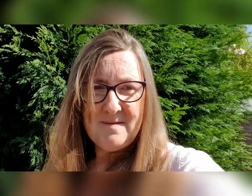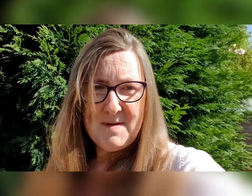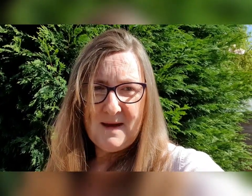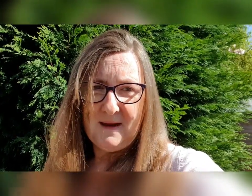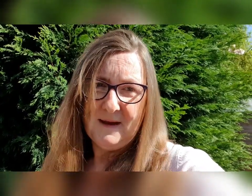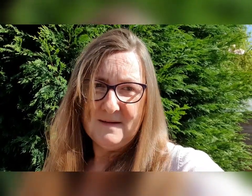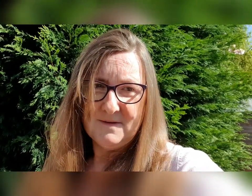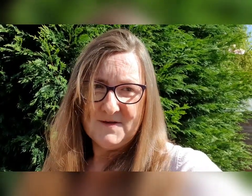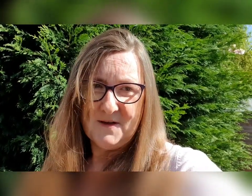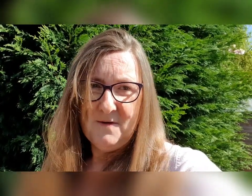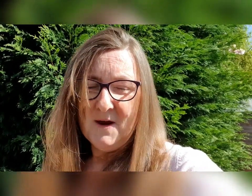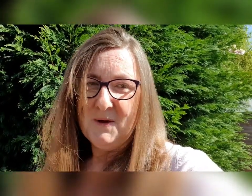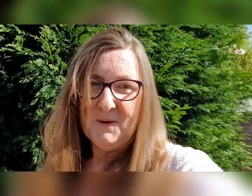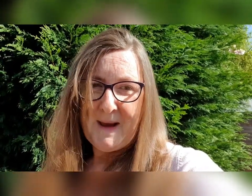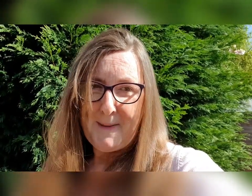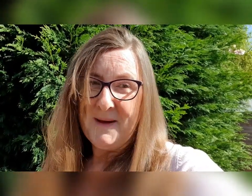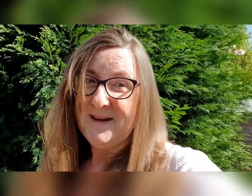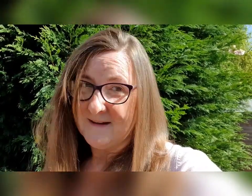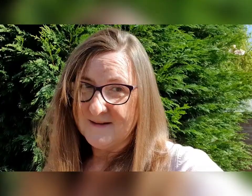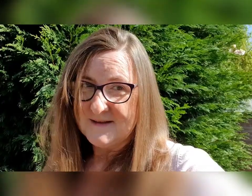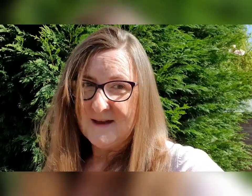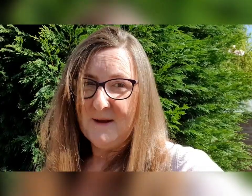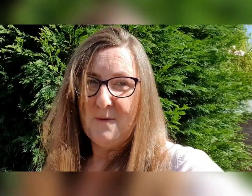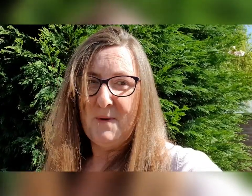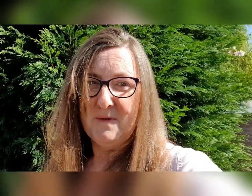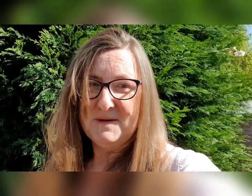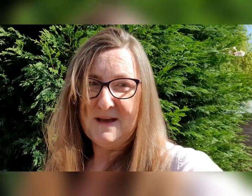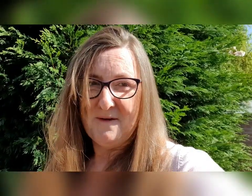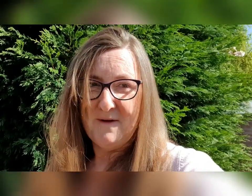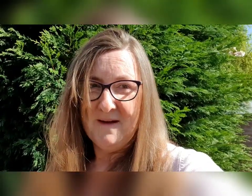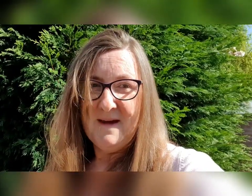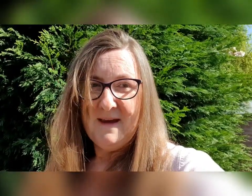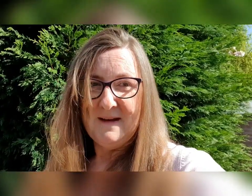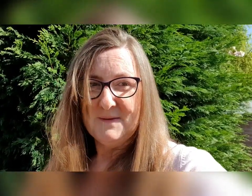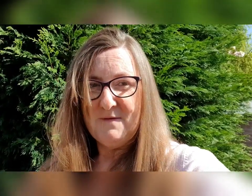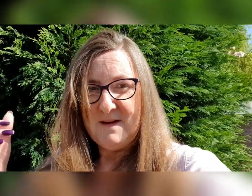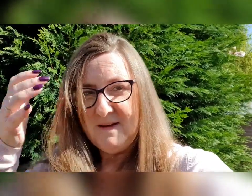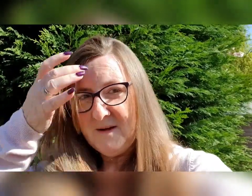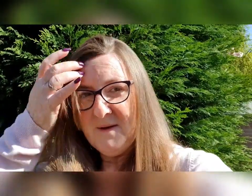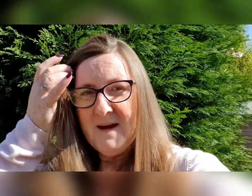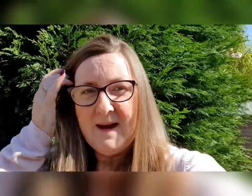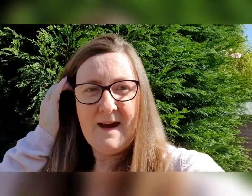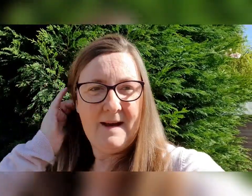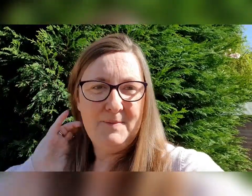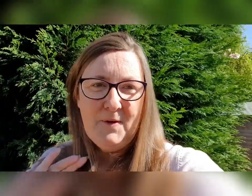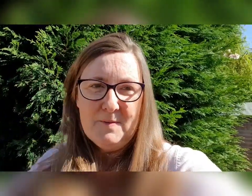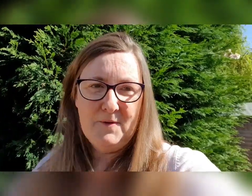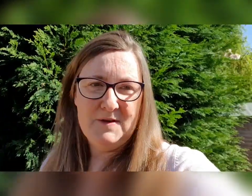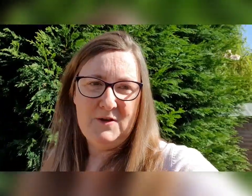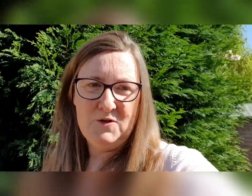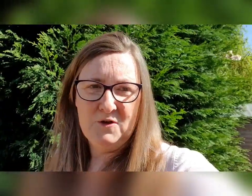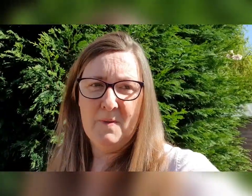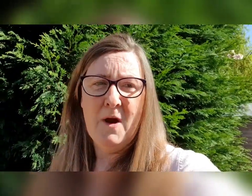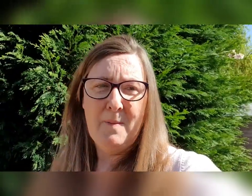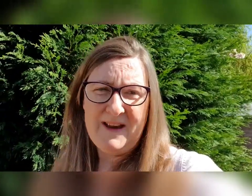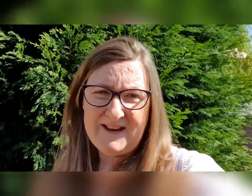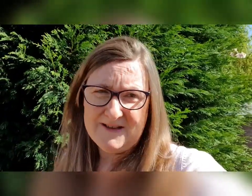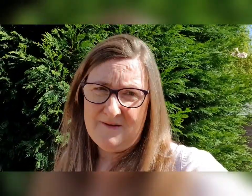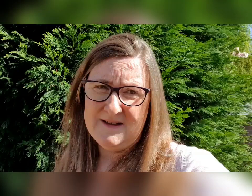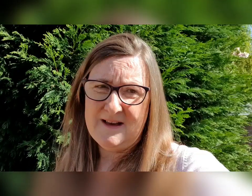me in Dojo your happy dance and I will put them together into a video and put them onto YouTube. Please only send